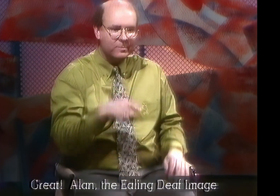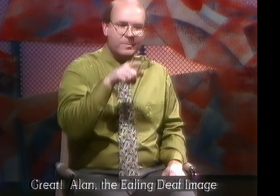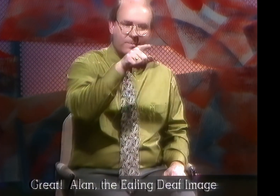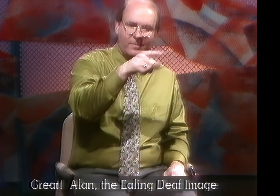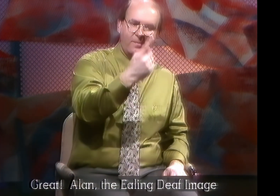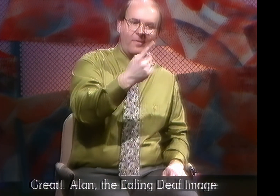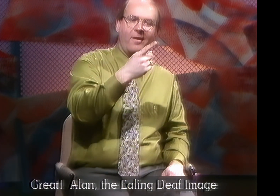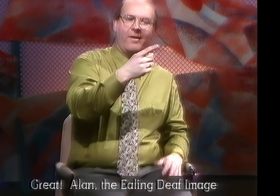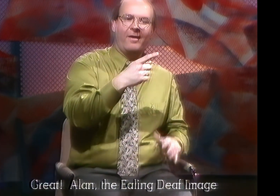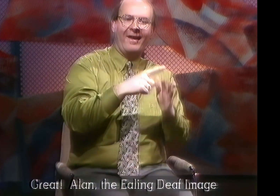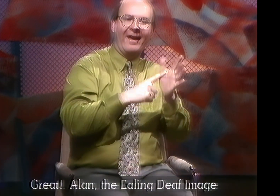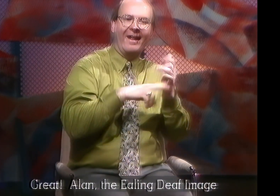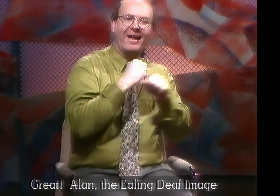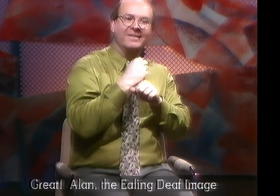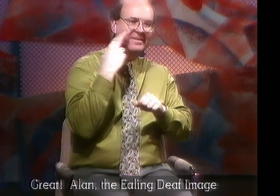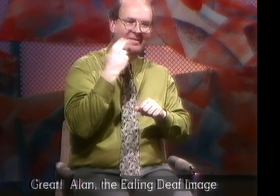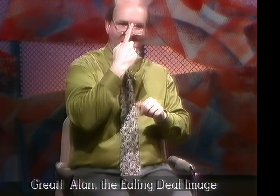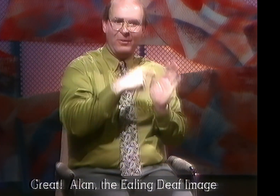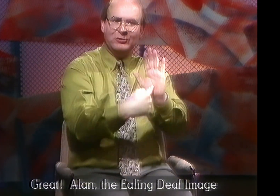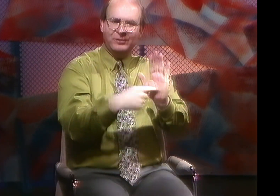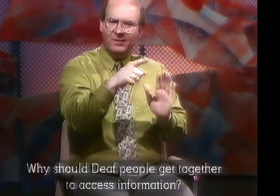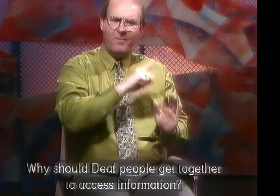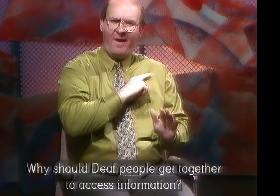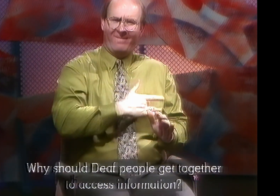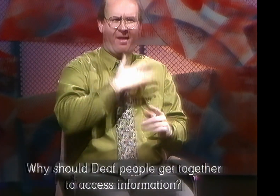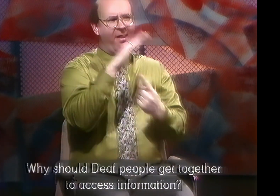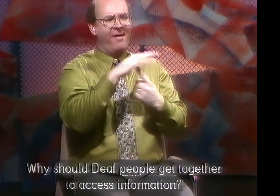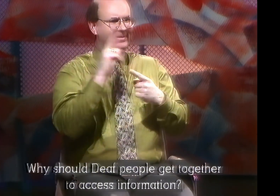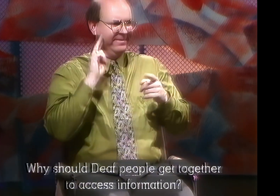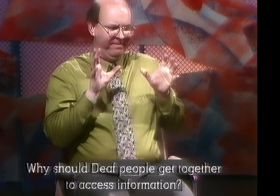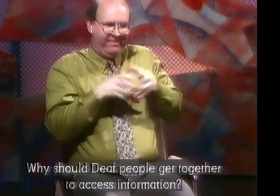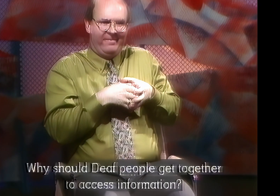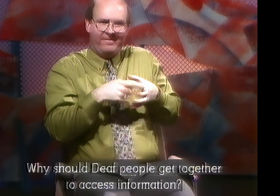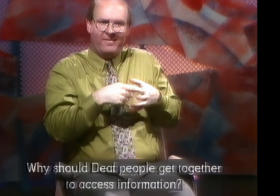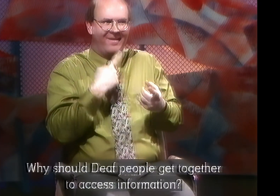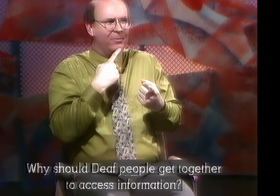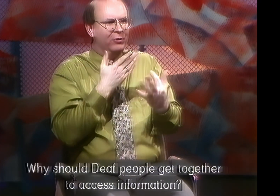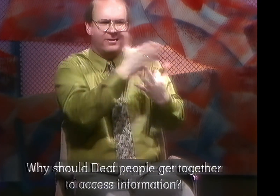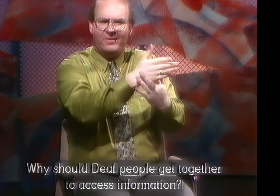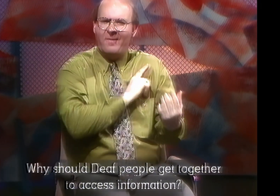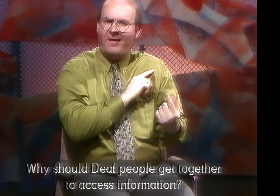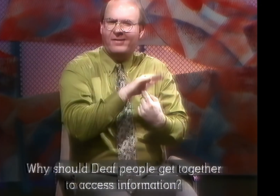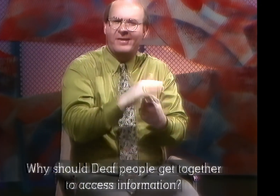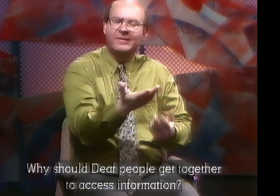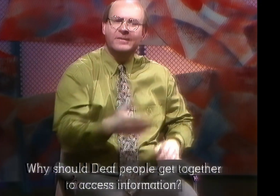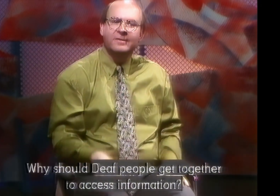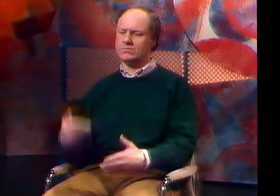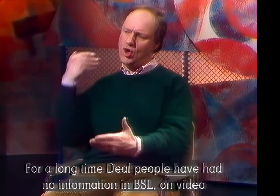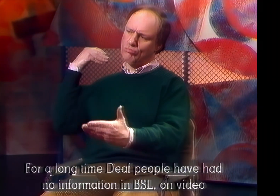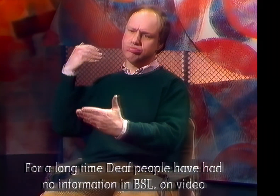Great. Now, Alan, the Ealing Deaf Image. Why do you feel it's important for deaf people to get together and access information?